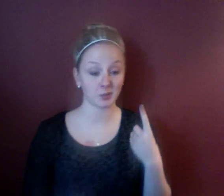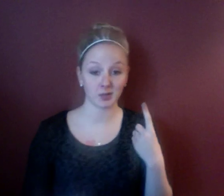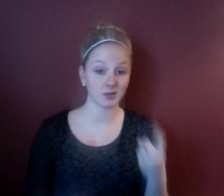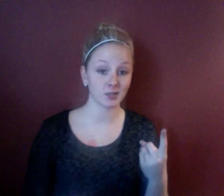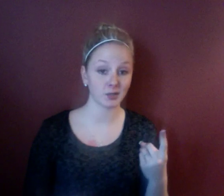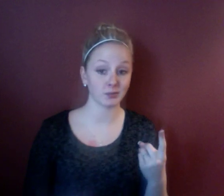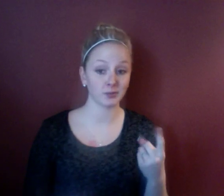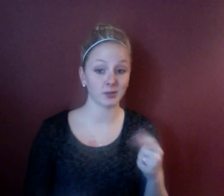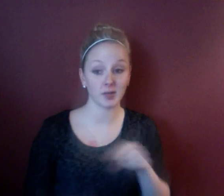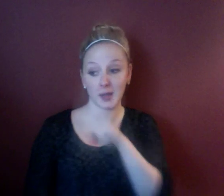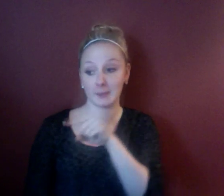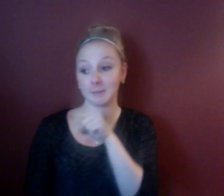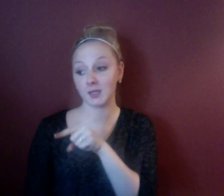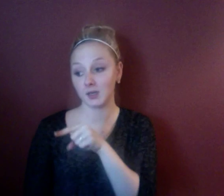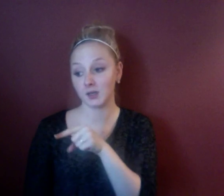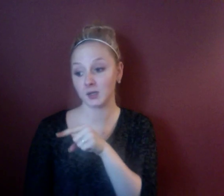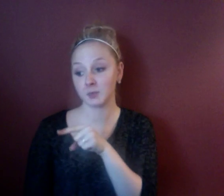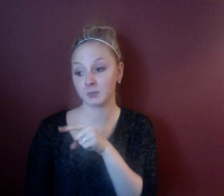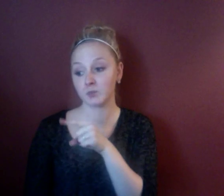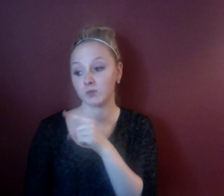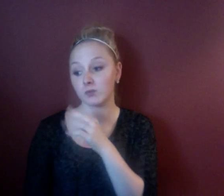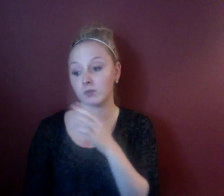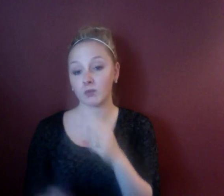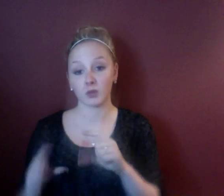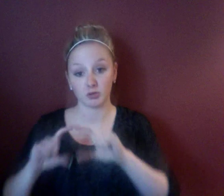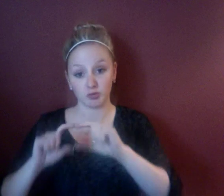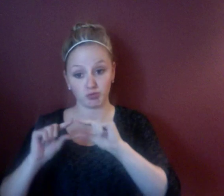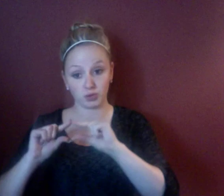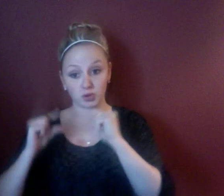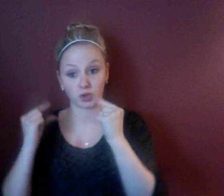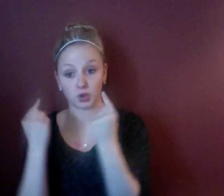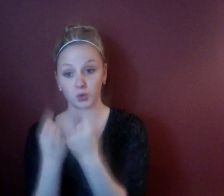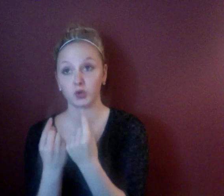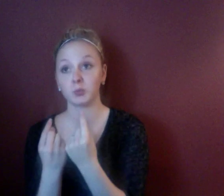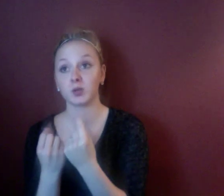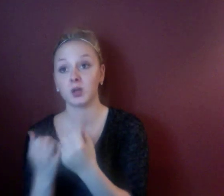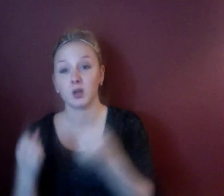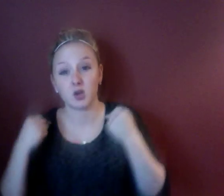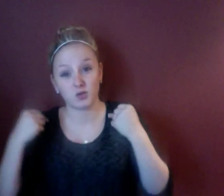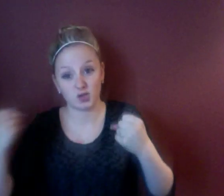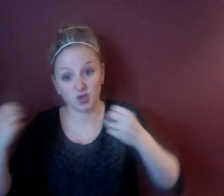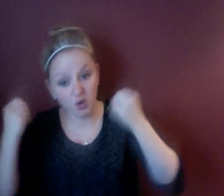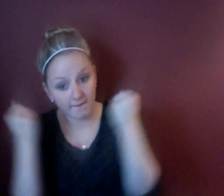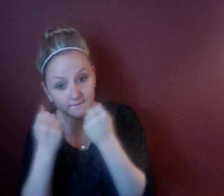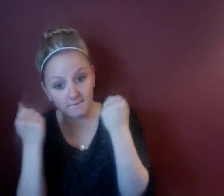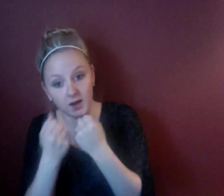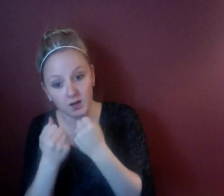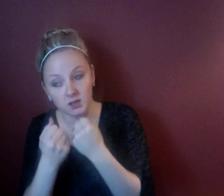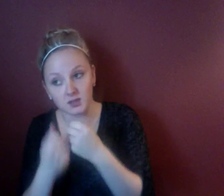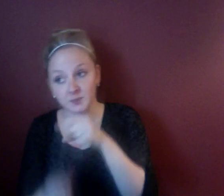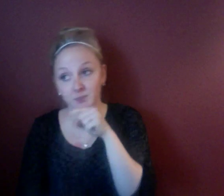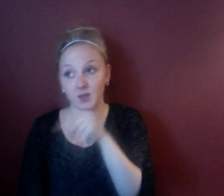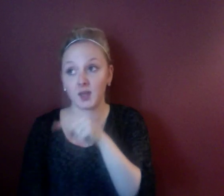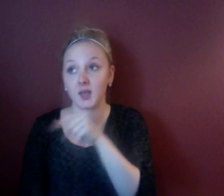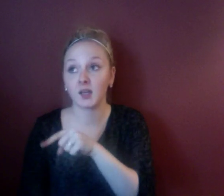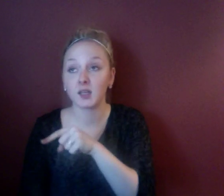skirt towers. Yeah, what do you think about that? Oh, that's lovely. And I believe that you said j'adore about this. I did say j'adore about that. Now that I love, mixing print